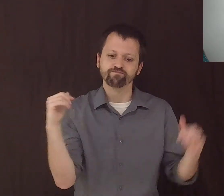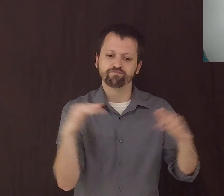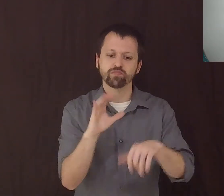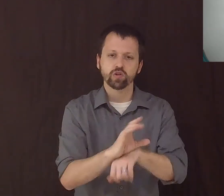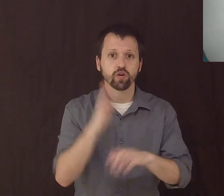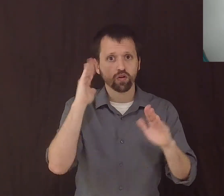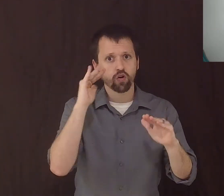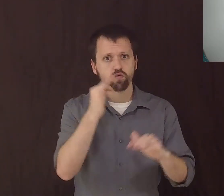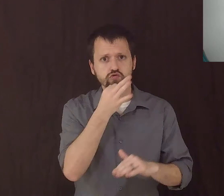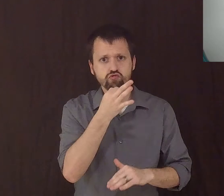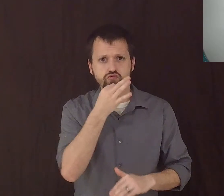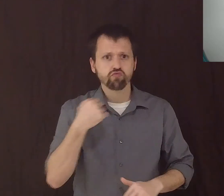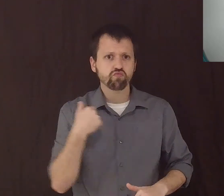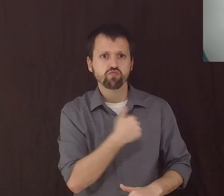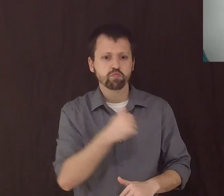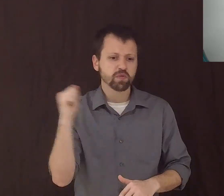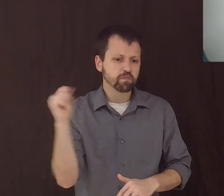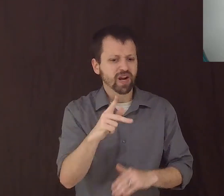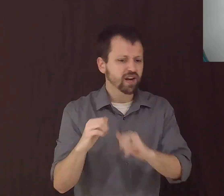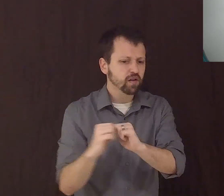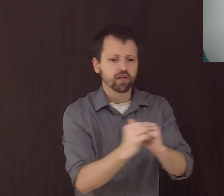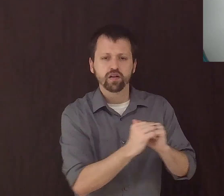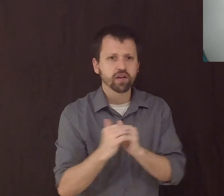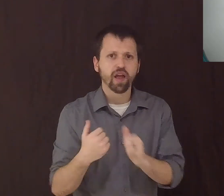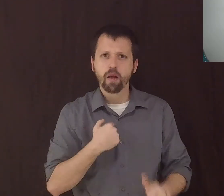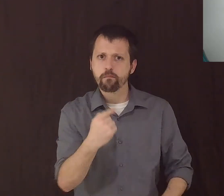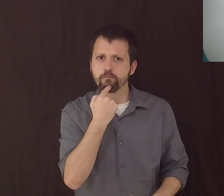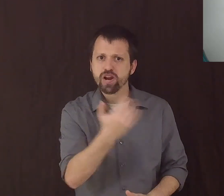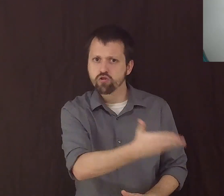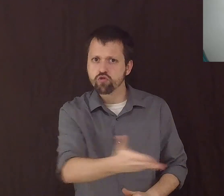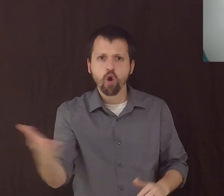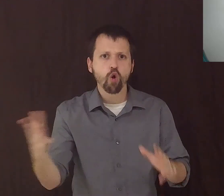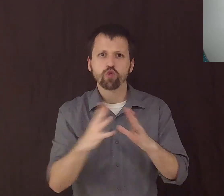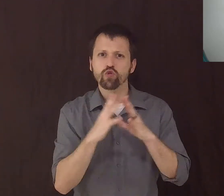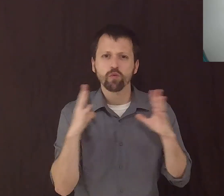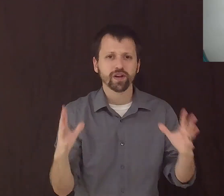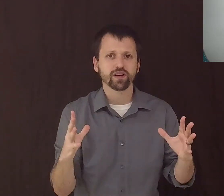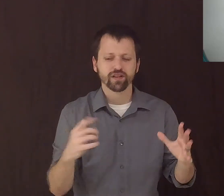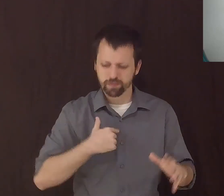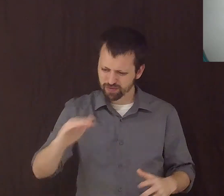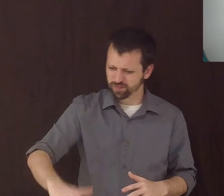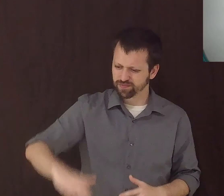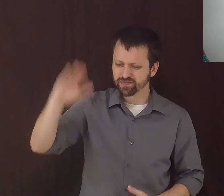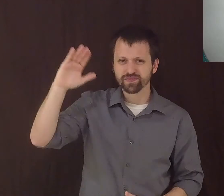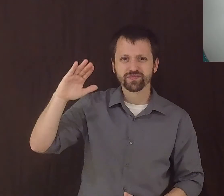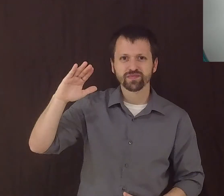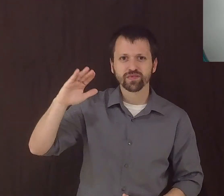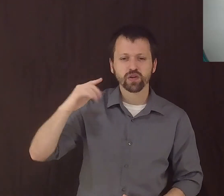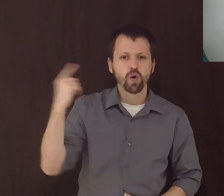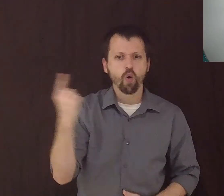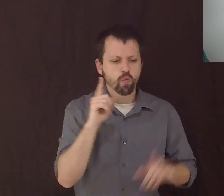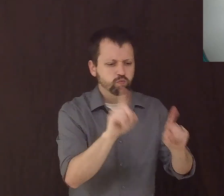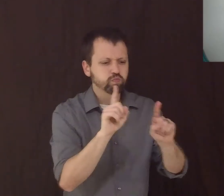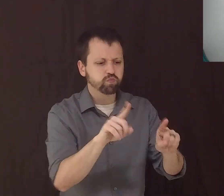but hopefully it won't be long, and we will be back together. I miss you guys so much. And, you know, when I was growing up, we